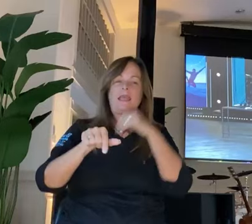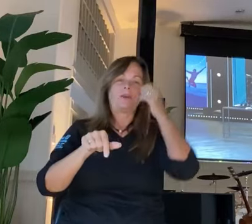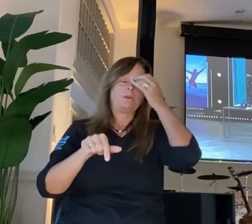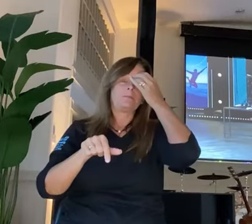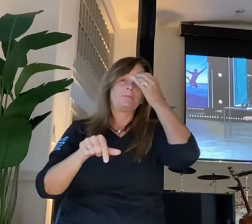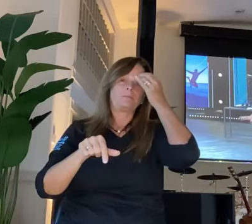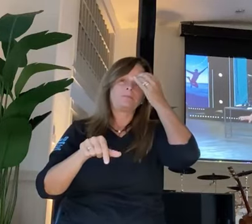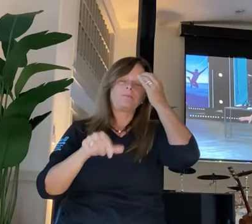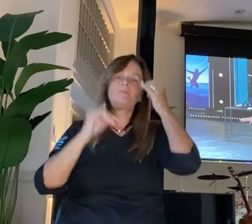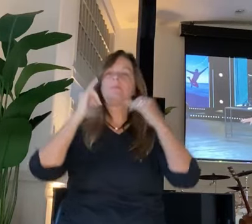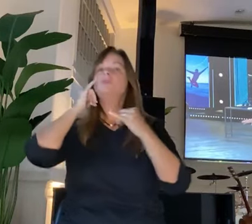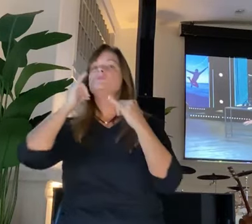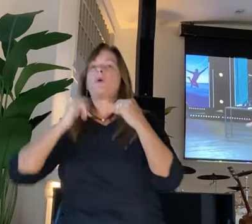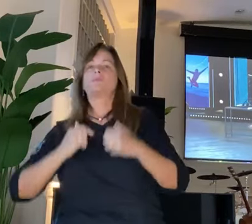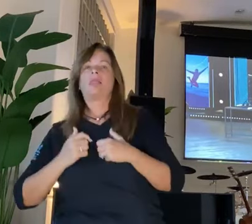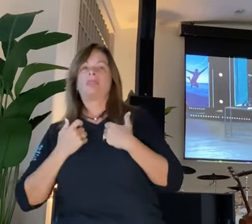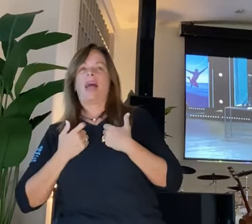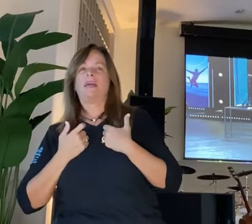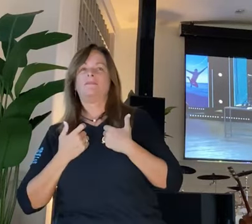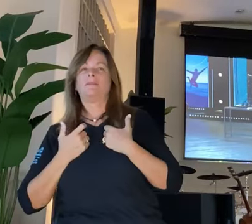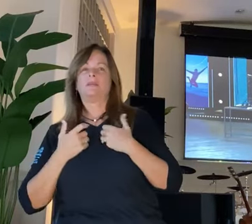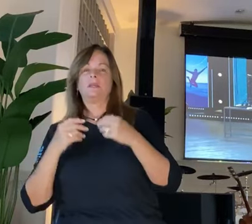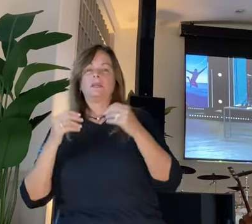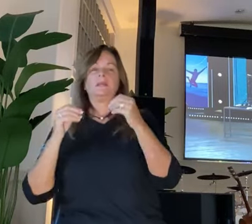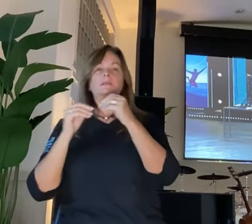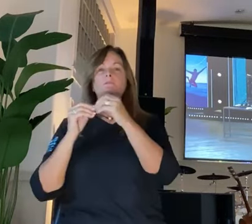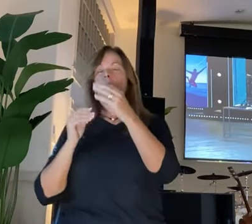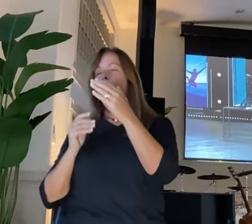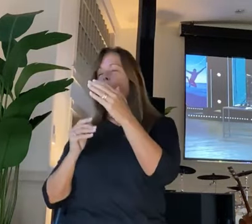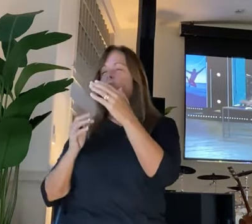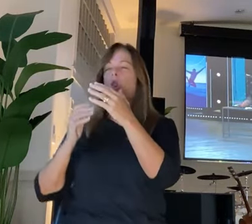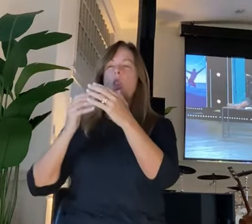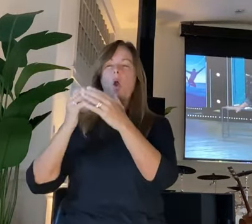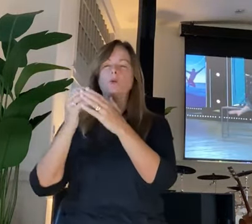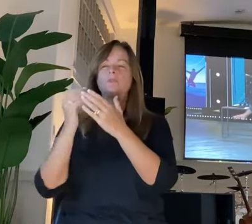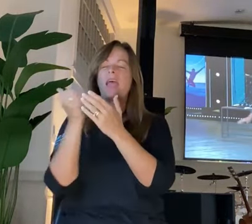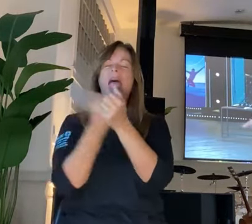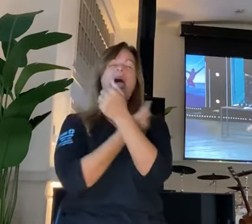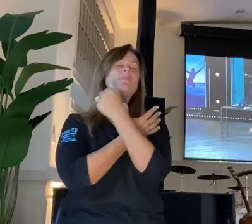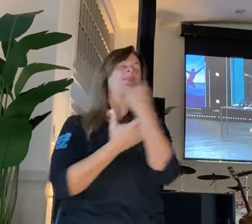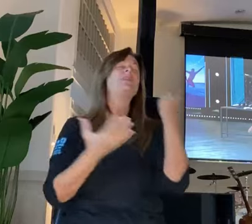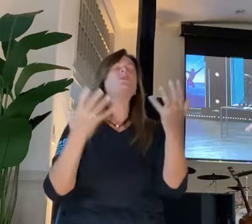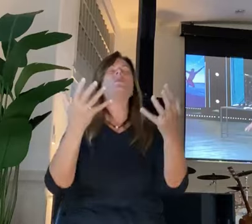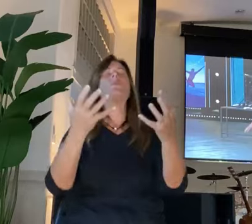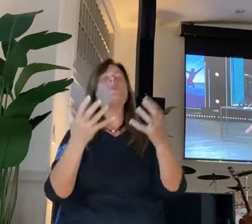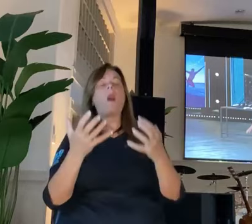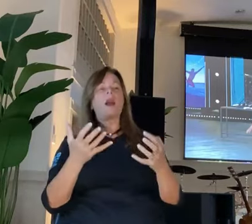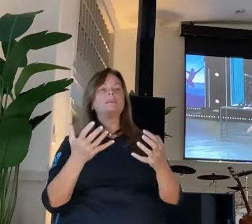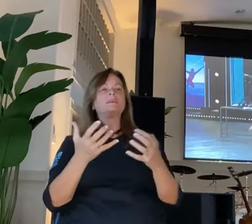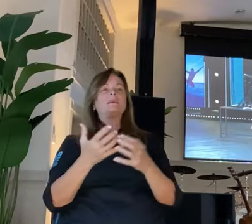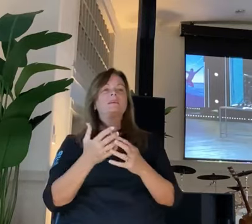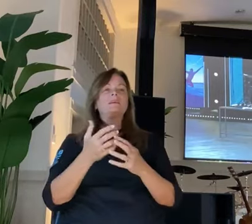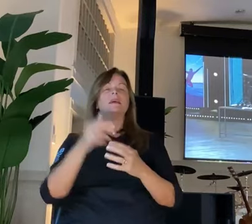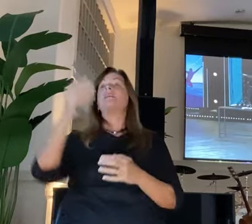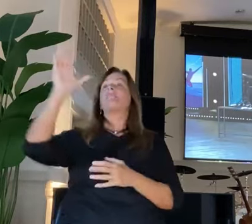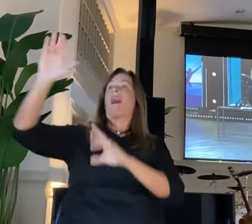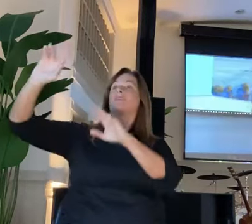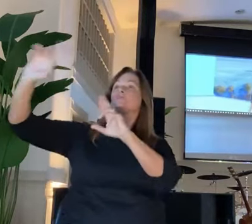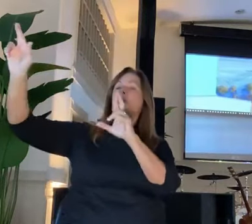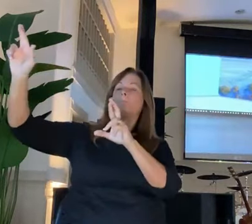looking for is closer than you even imagine? What if everything that you're searching for, that God's got